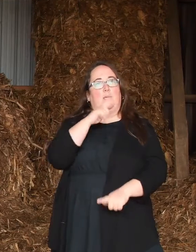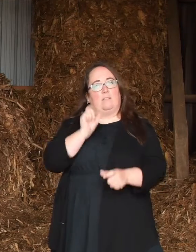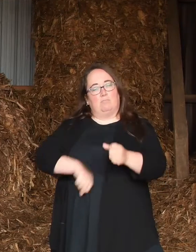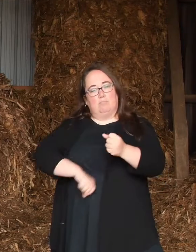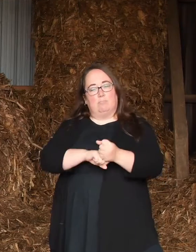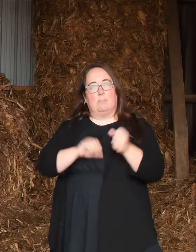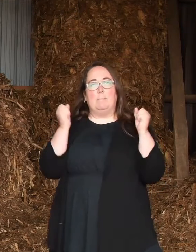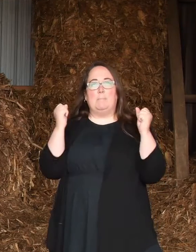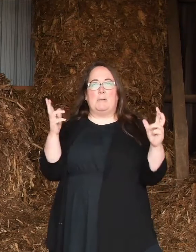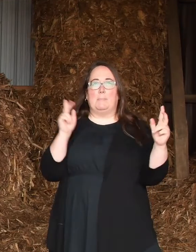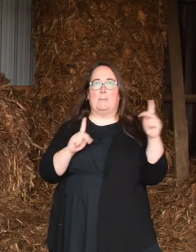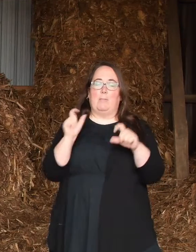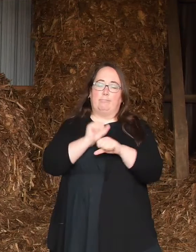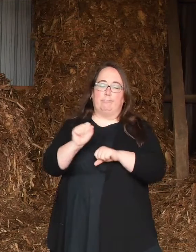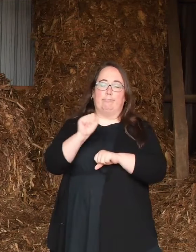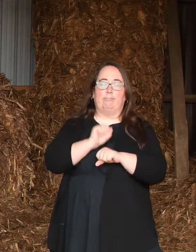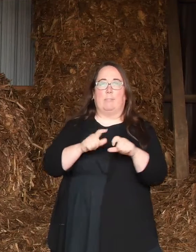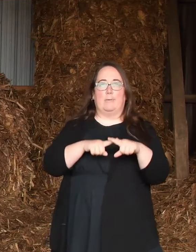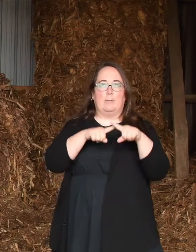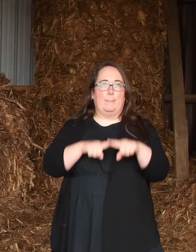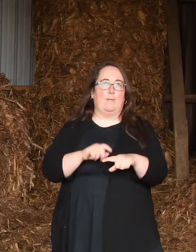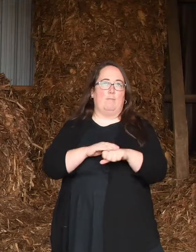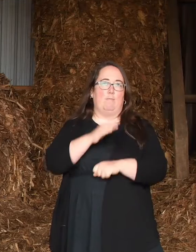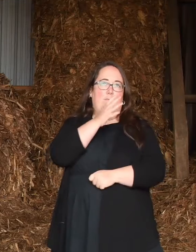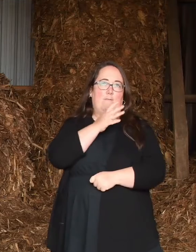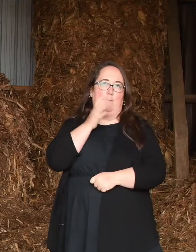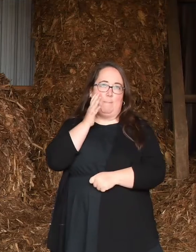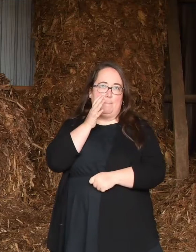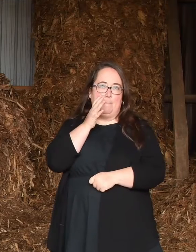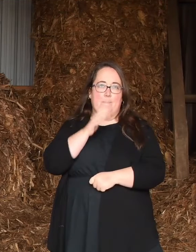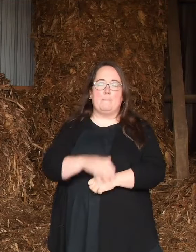whose livelihoods depend upon our farms.